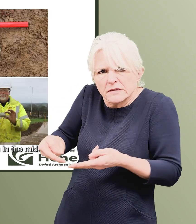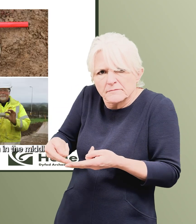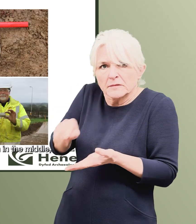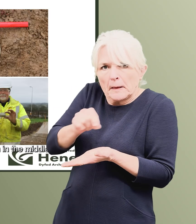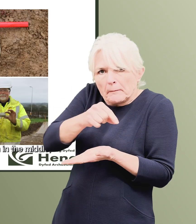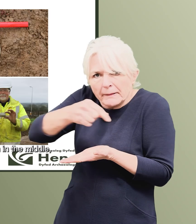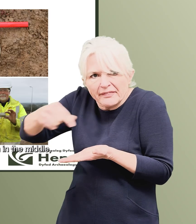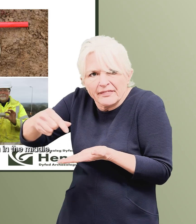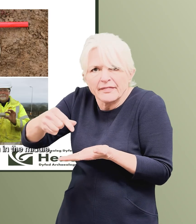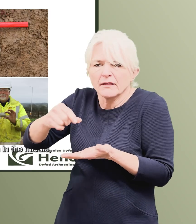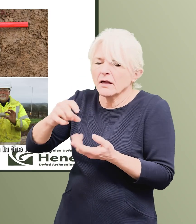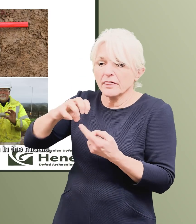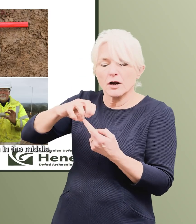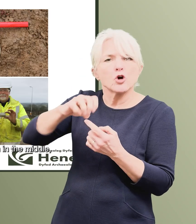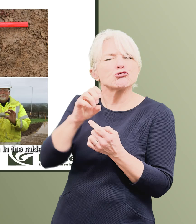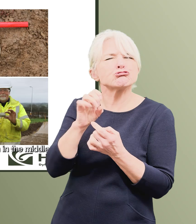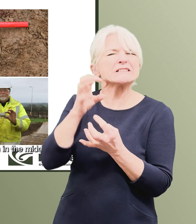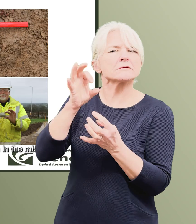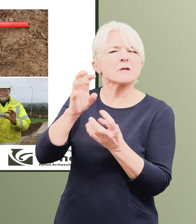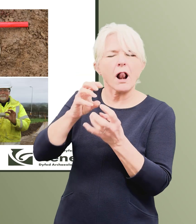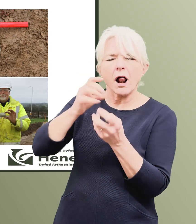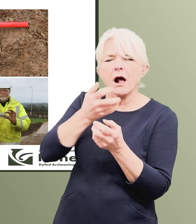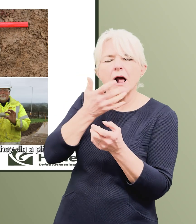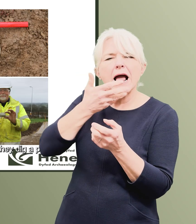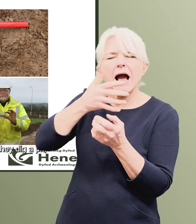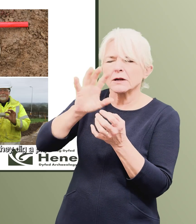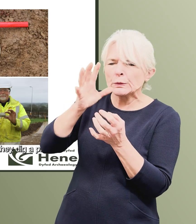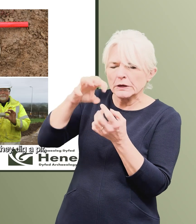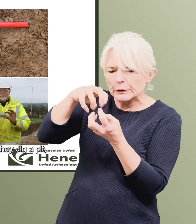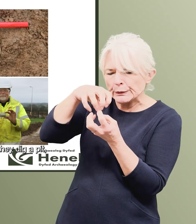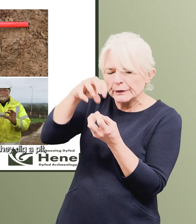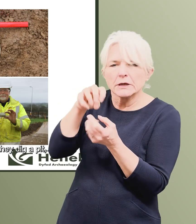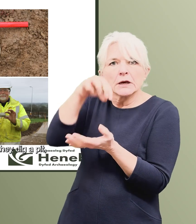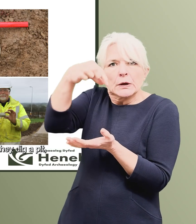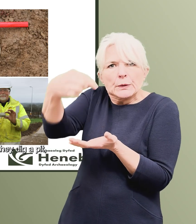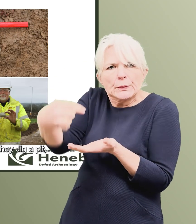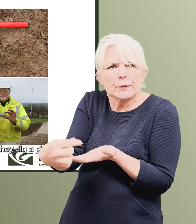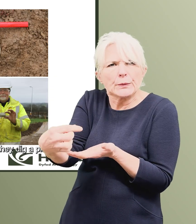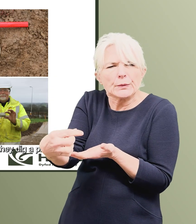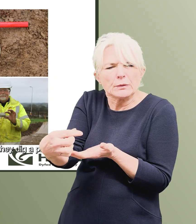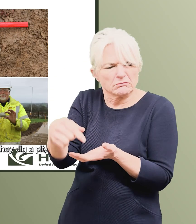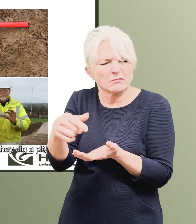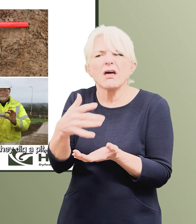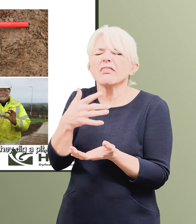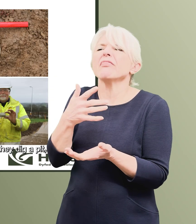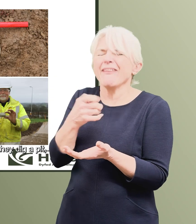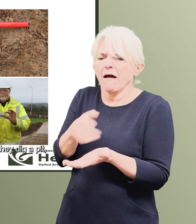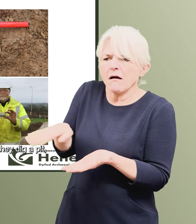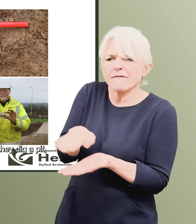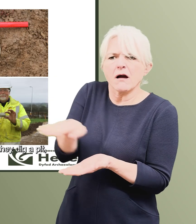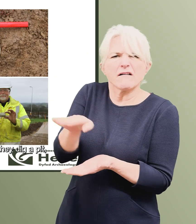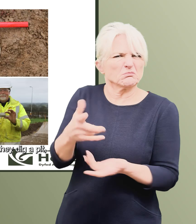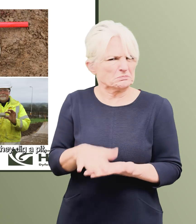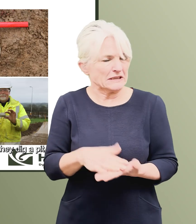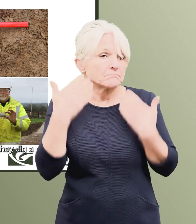crystal on the plinth in the middle before backfilling it. What does that mean? It then gets weirder again. They